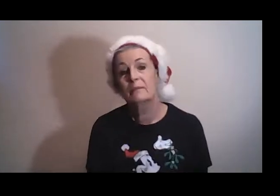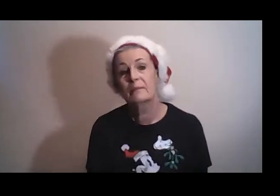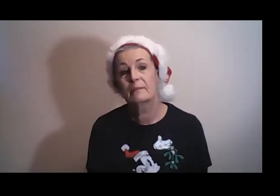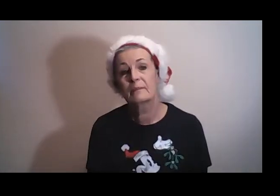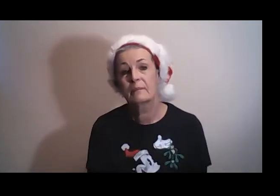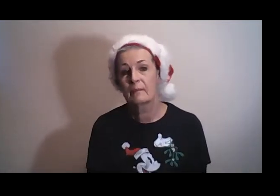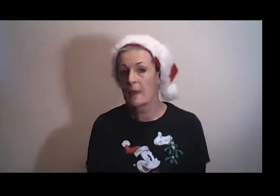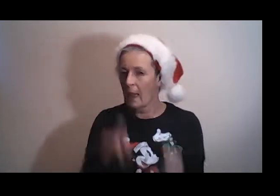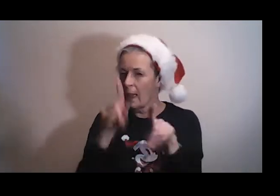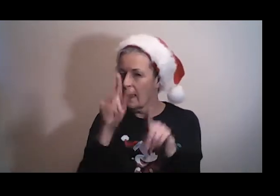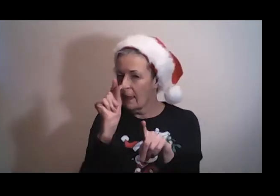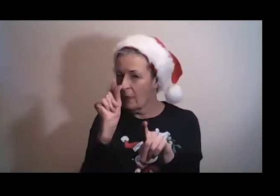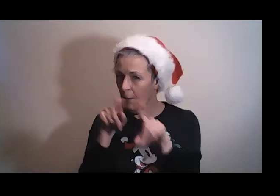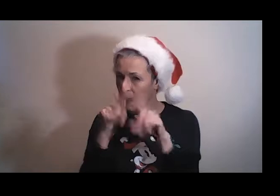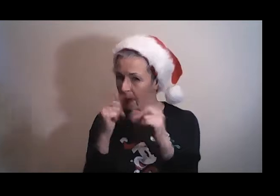bit different,